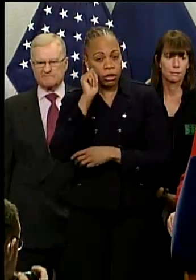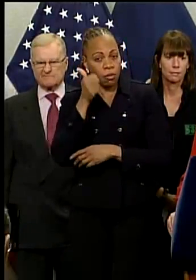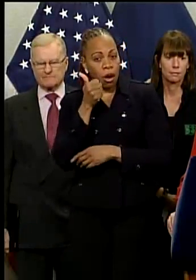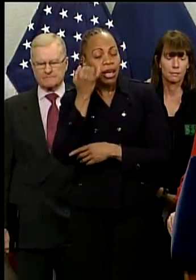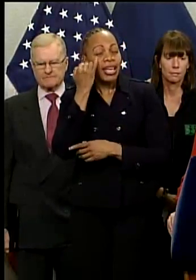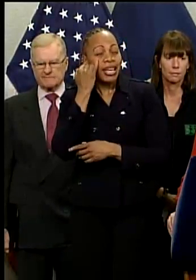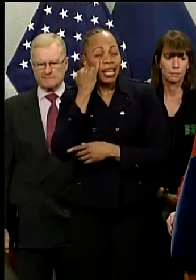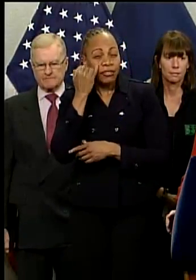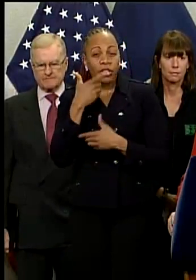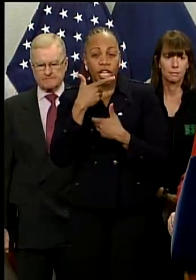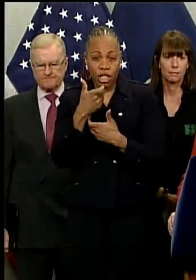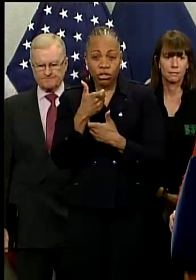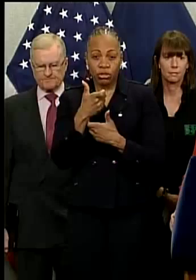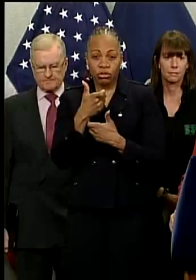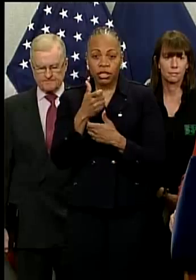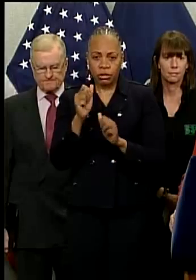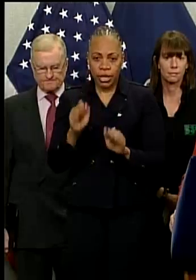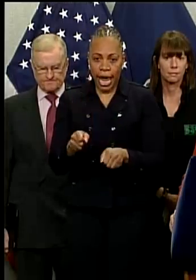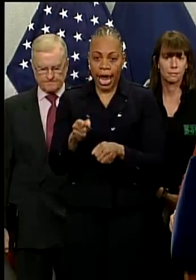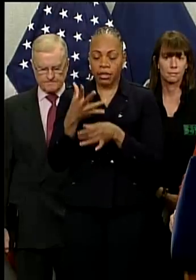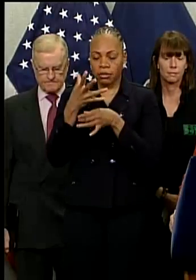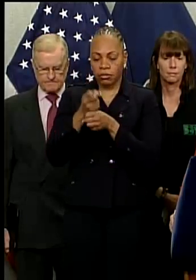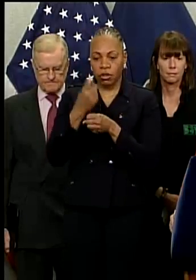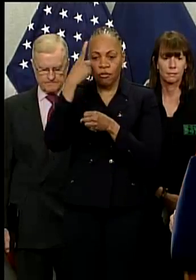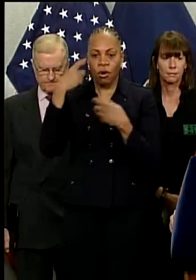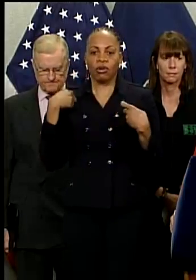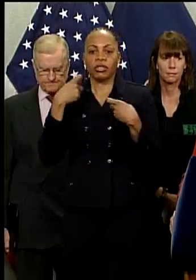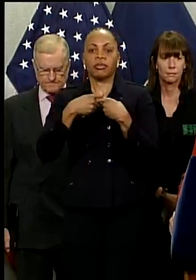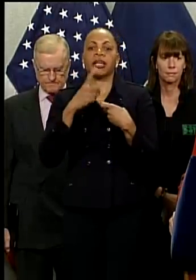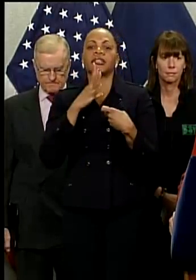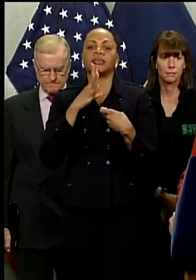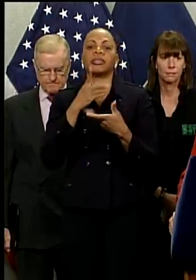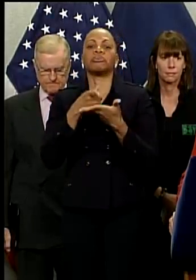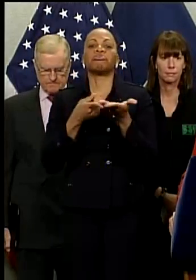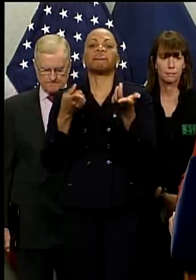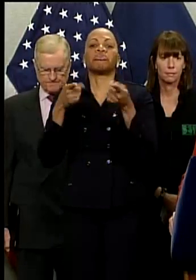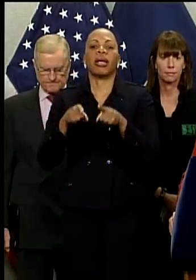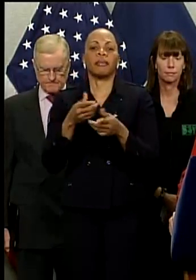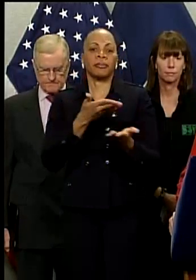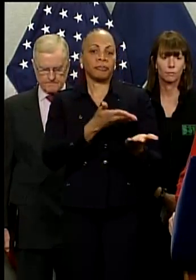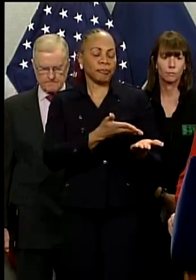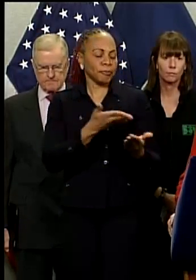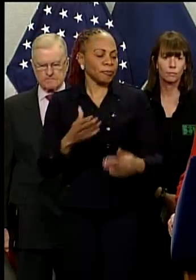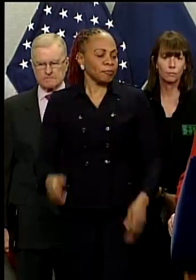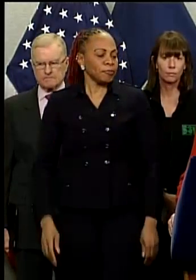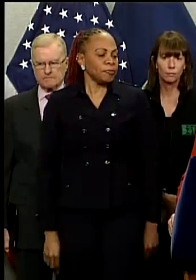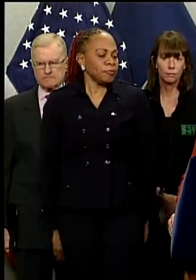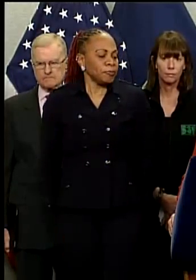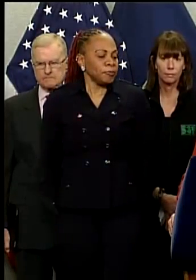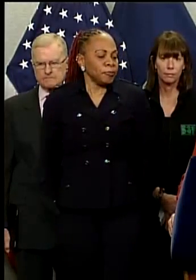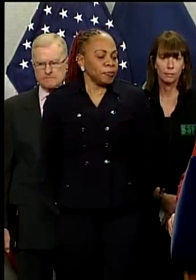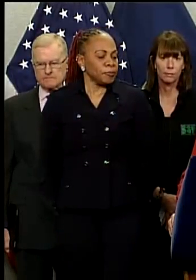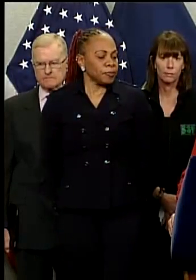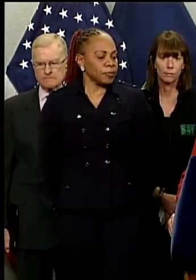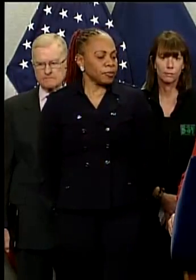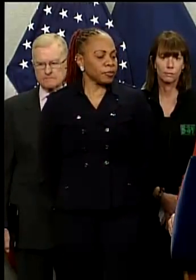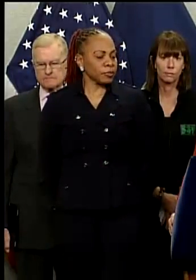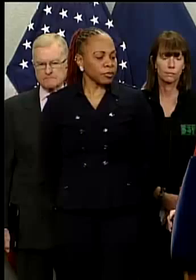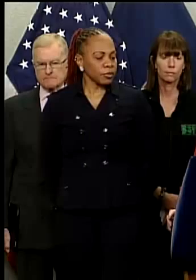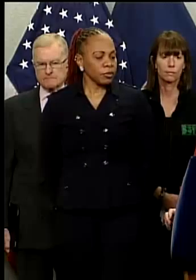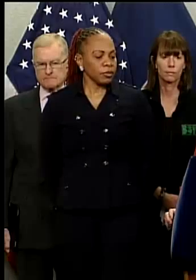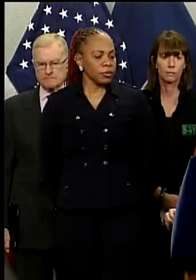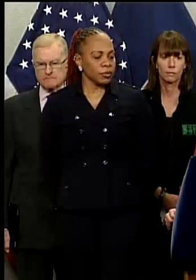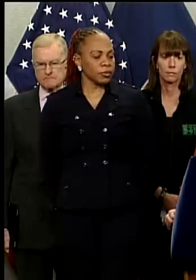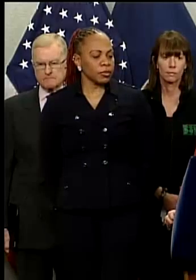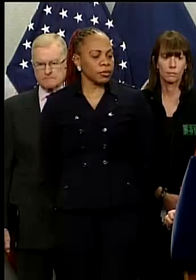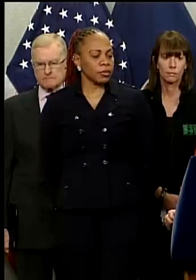like to summarize for our Spanish-speaking New Yorkers what's going on here. La tormenta Nemo puede traer casi 2